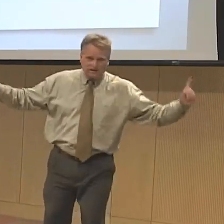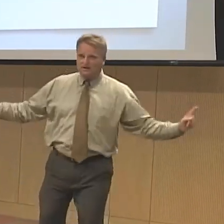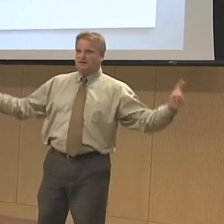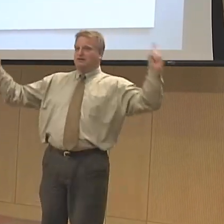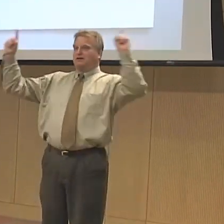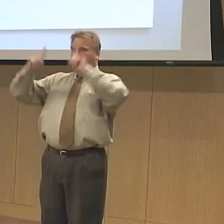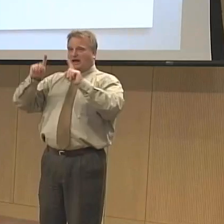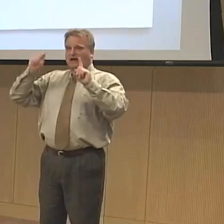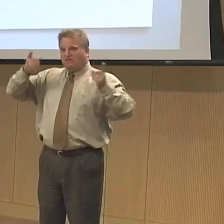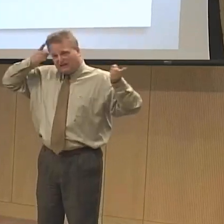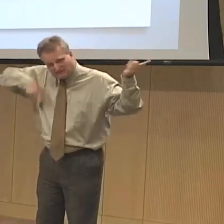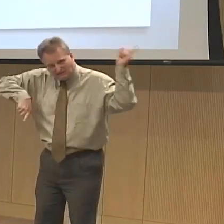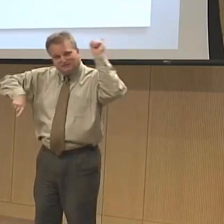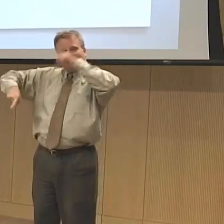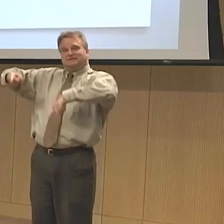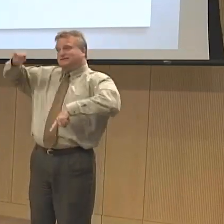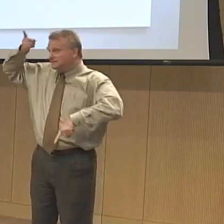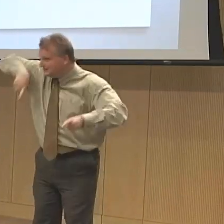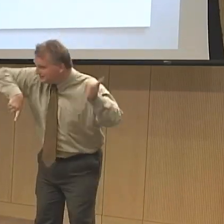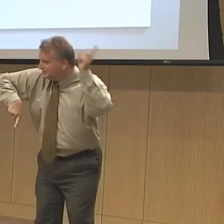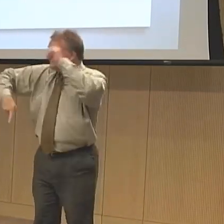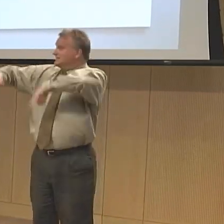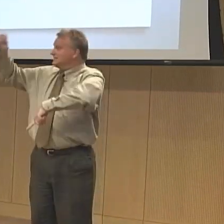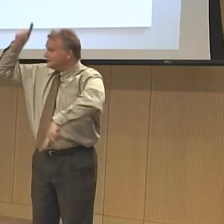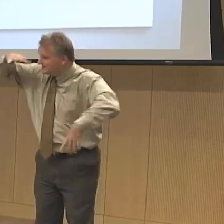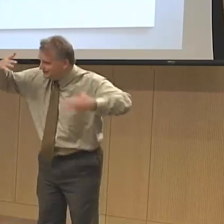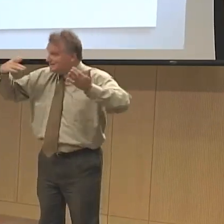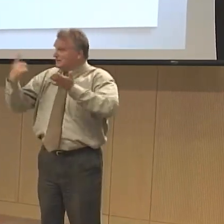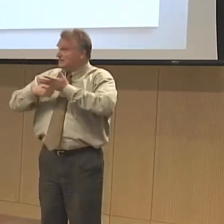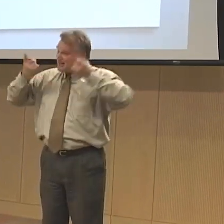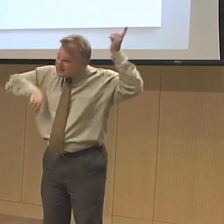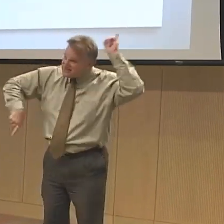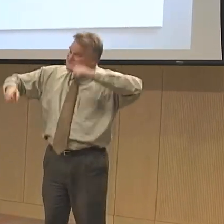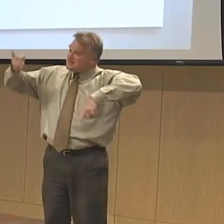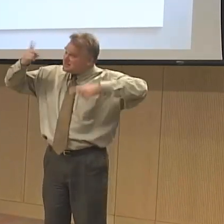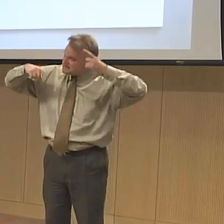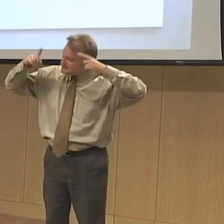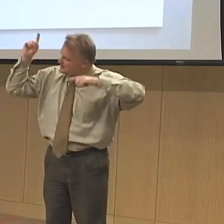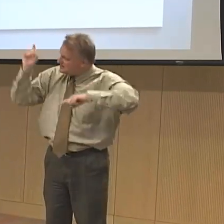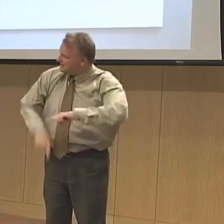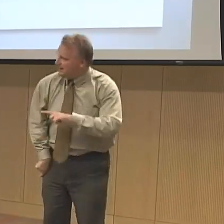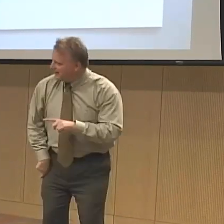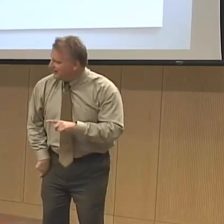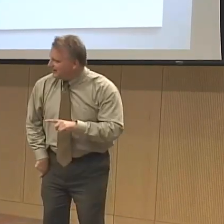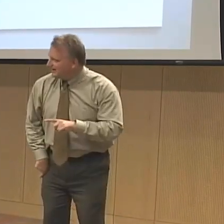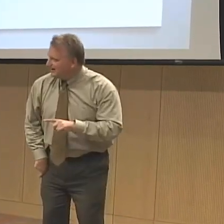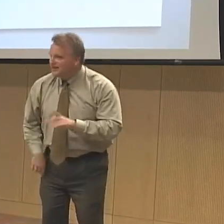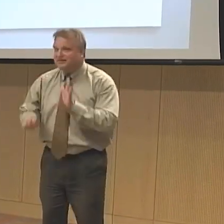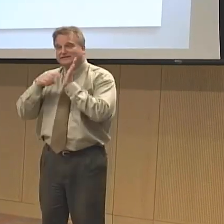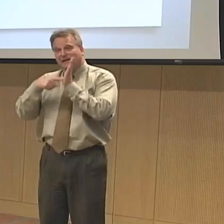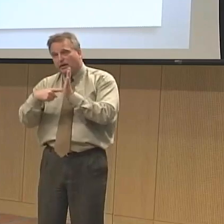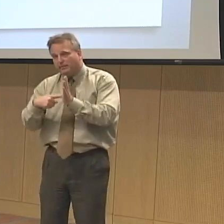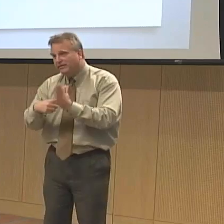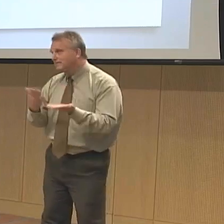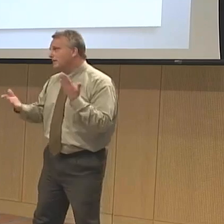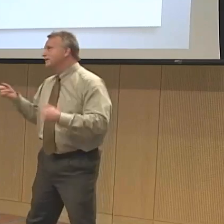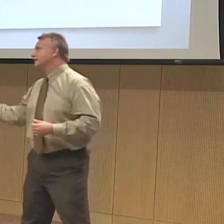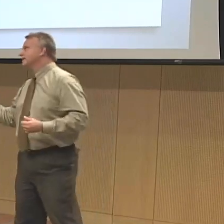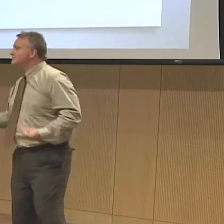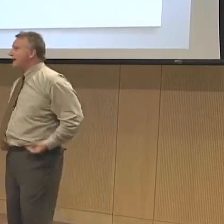come together and they have to compromise constantly. And sometimes it's difficult. For example, maybe one's